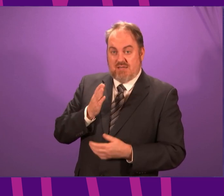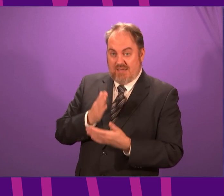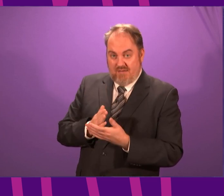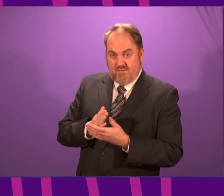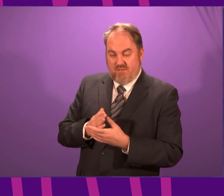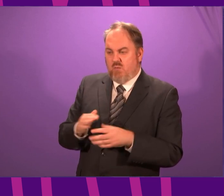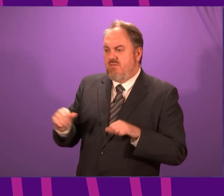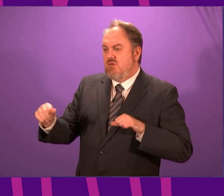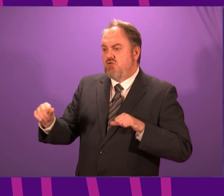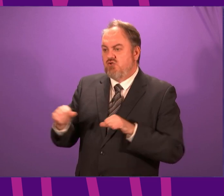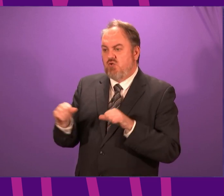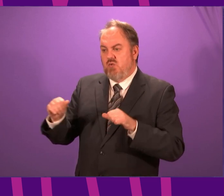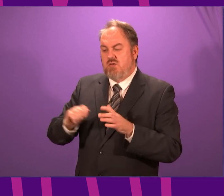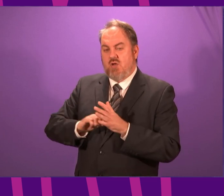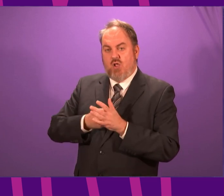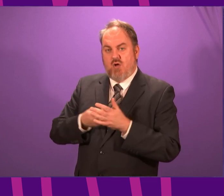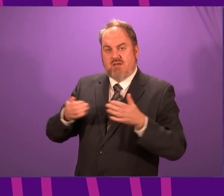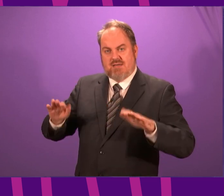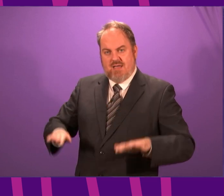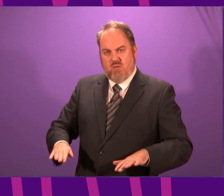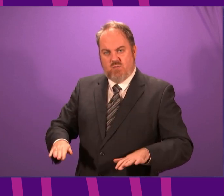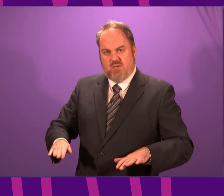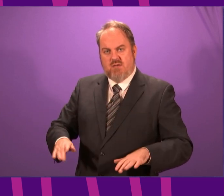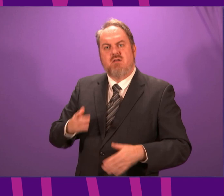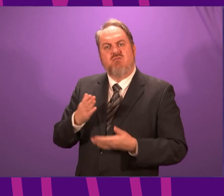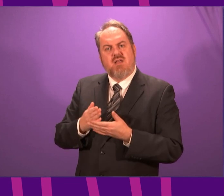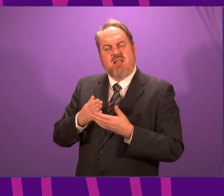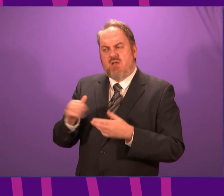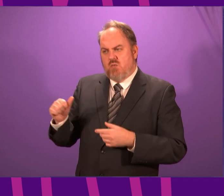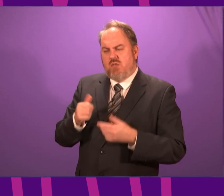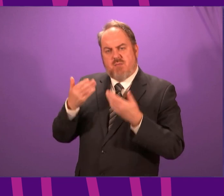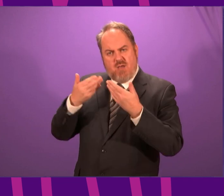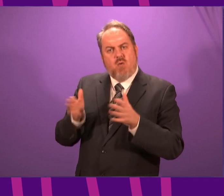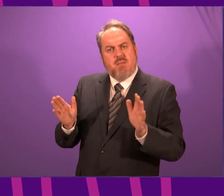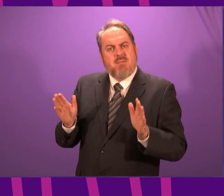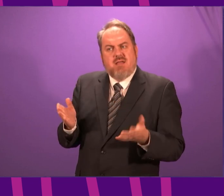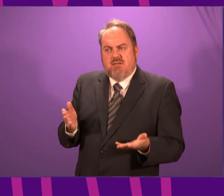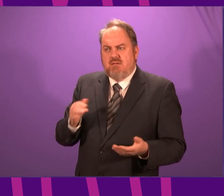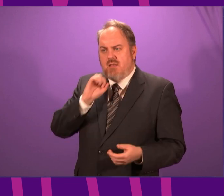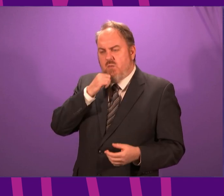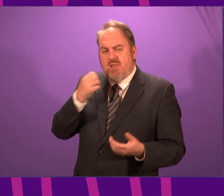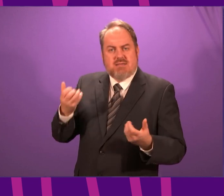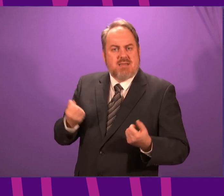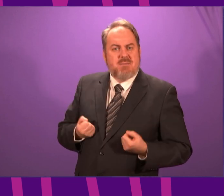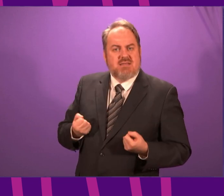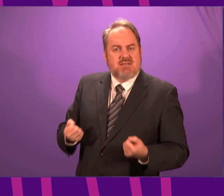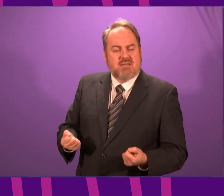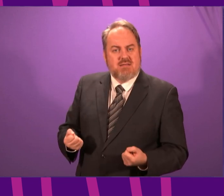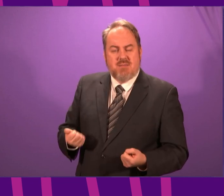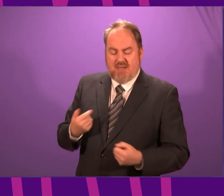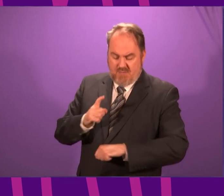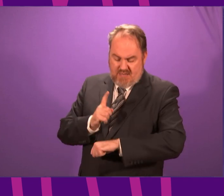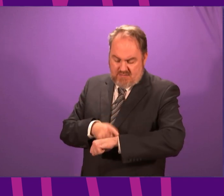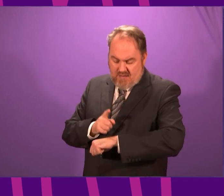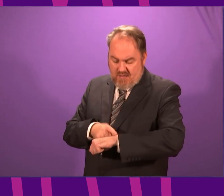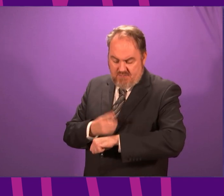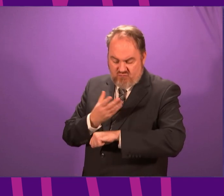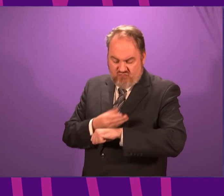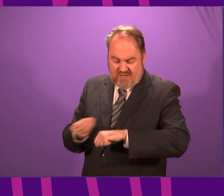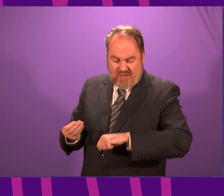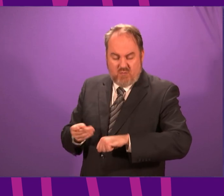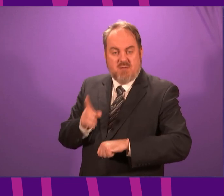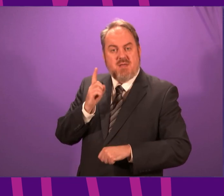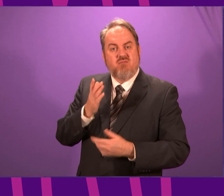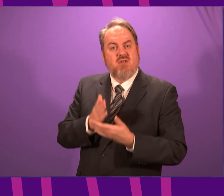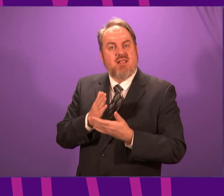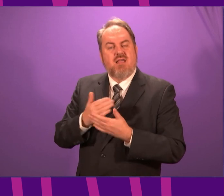not one that lasts for months, then everything should be on the table and they'd be willing to do it. Presiding officer, I can see I've run out of time, but in conclusion,